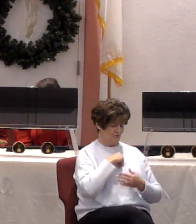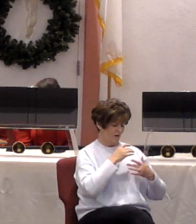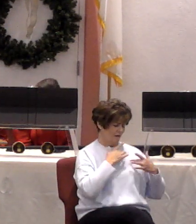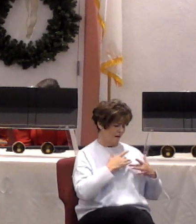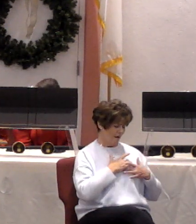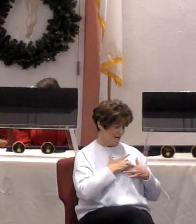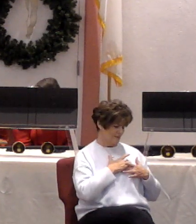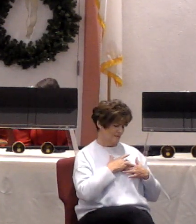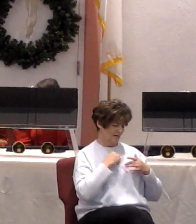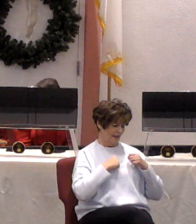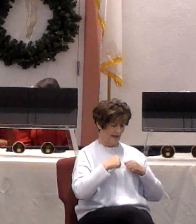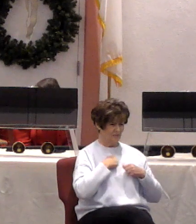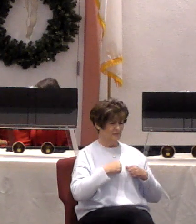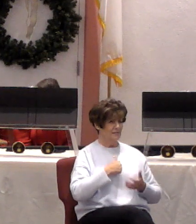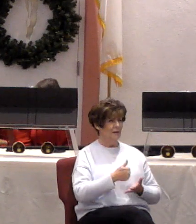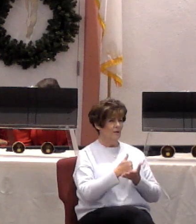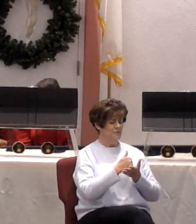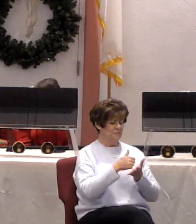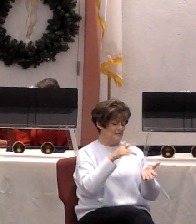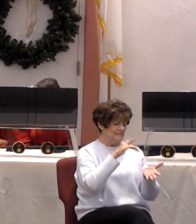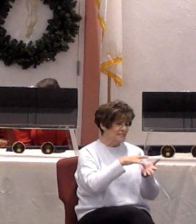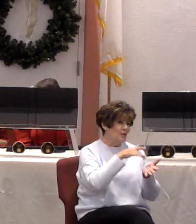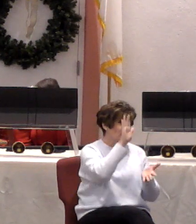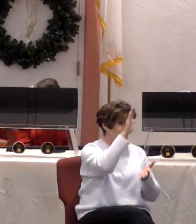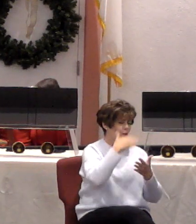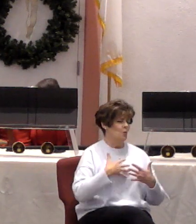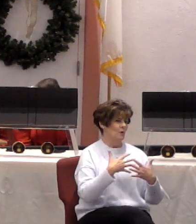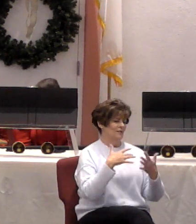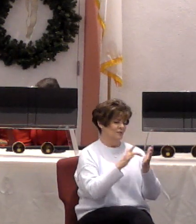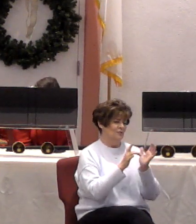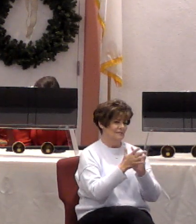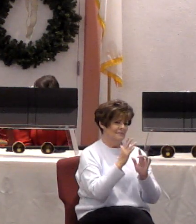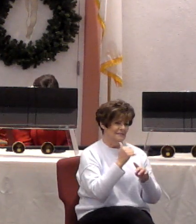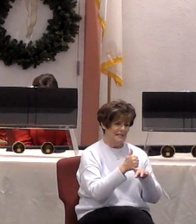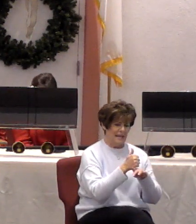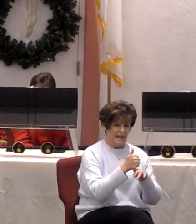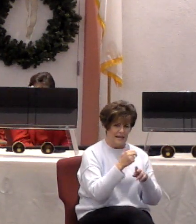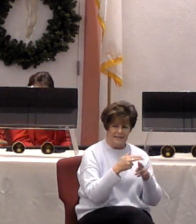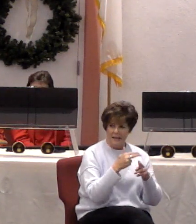solidly in the center of your will. In Jesus' name I pray. Amen.